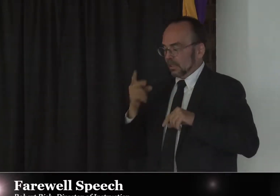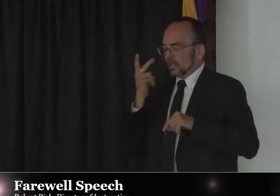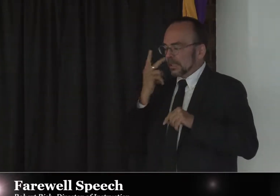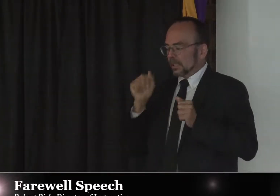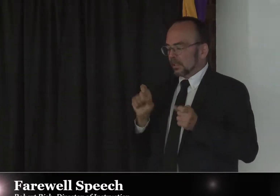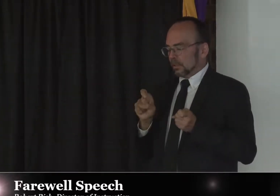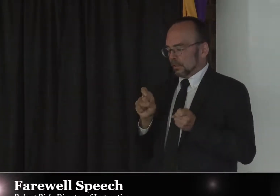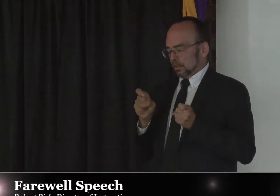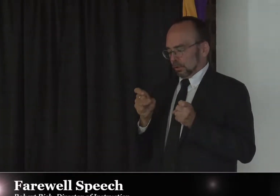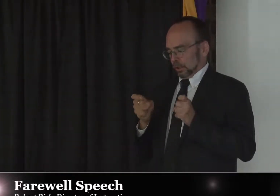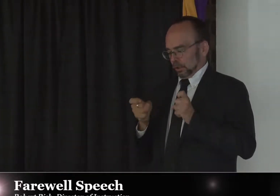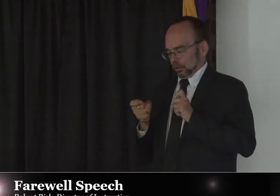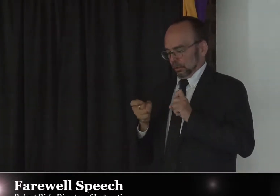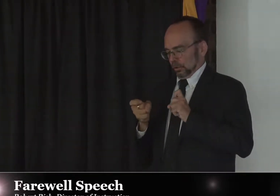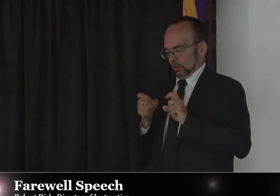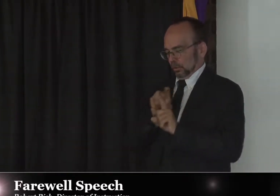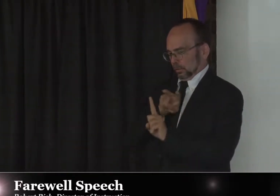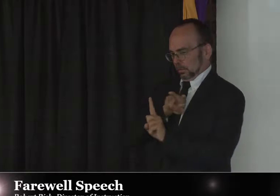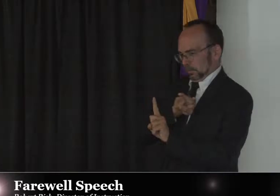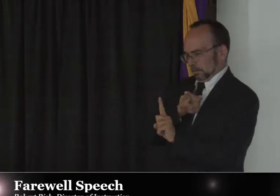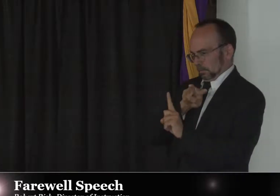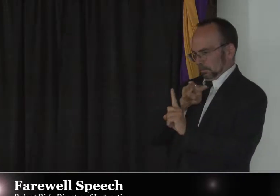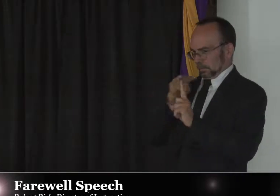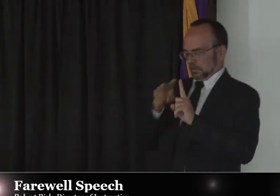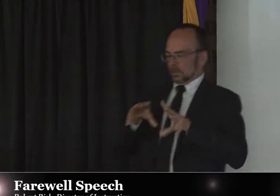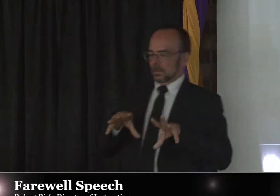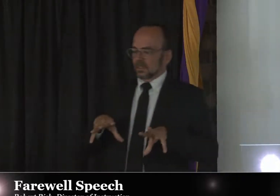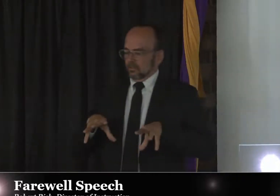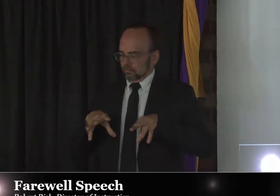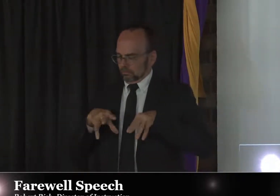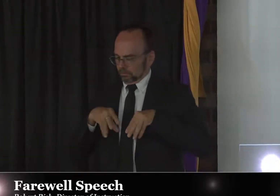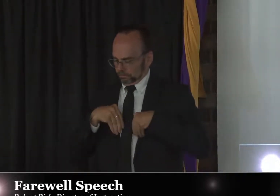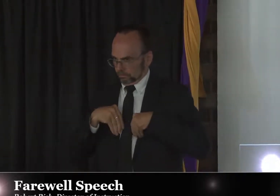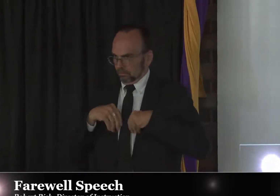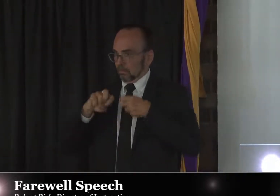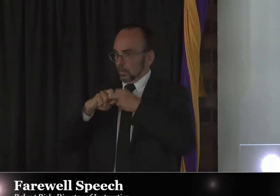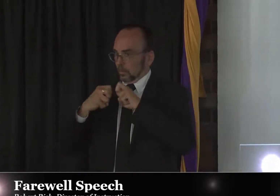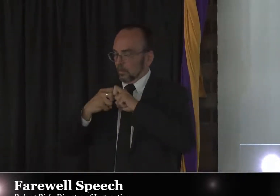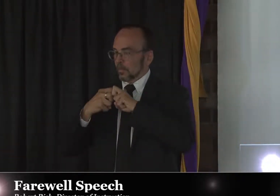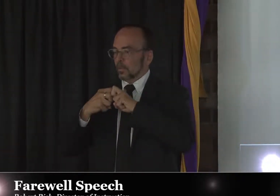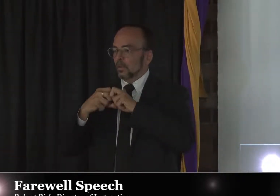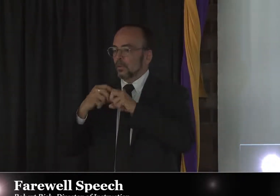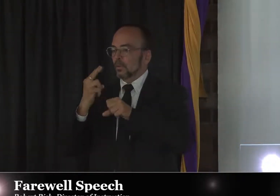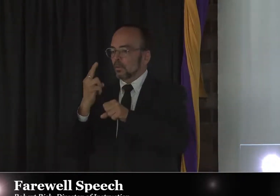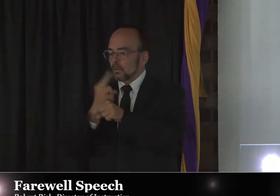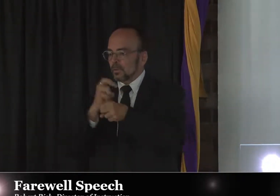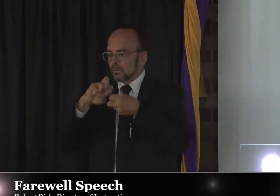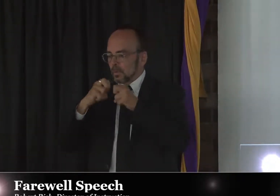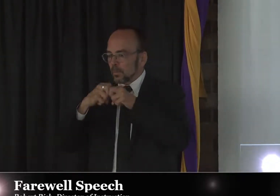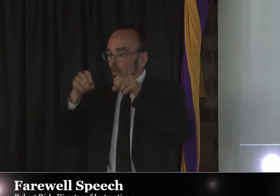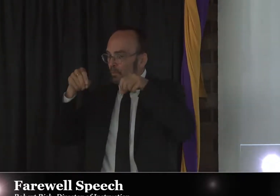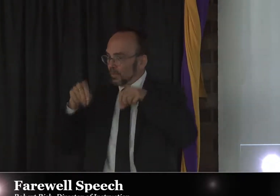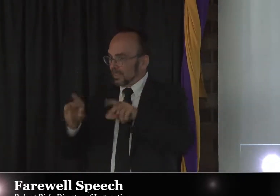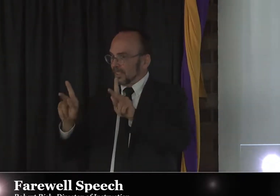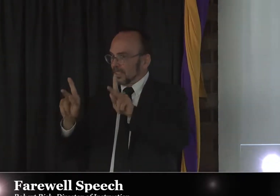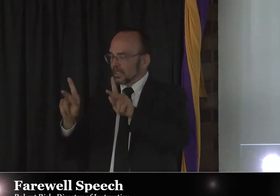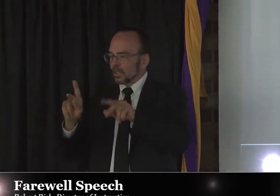Was about the attitude. Maybe he needed an attitude adjustment. to accept his problem as